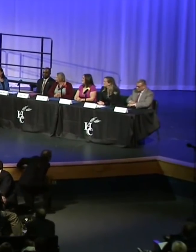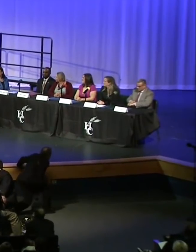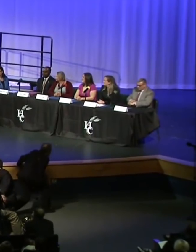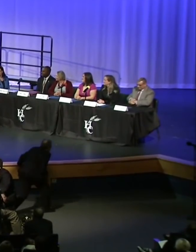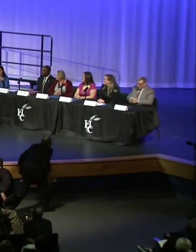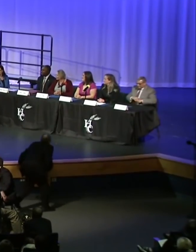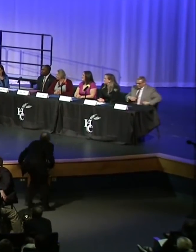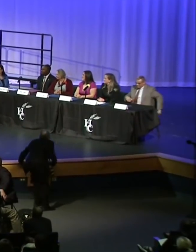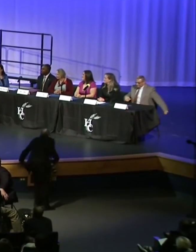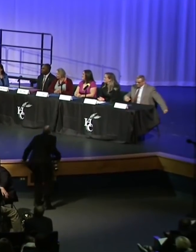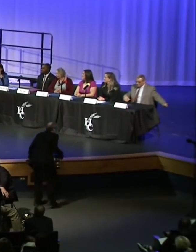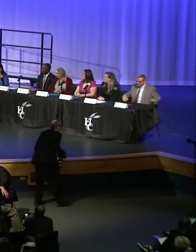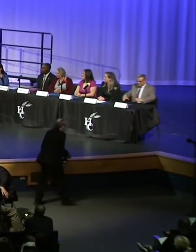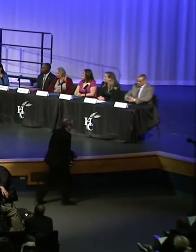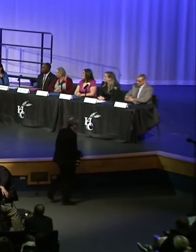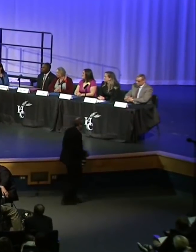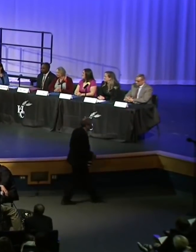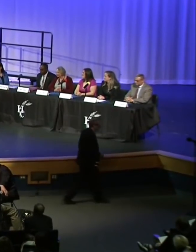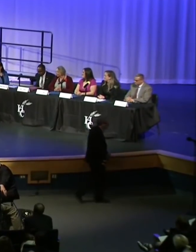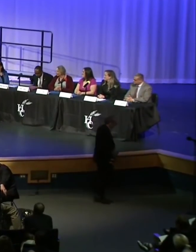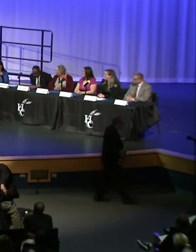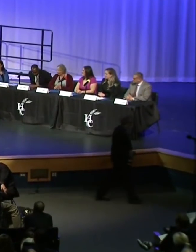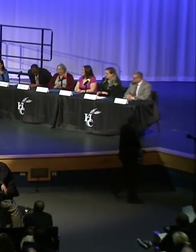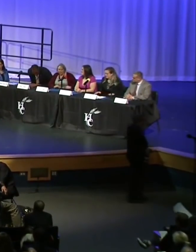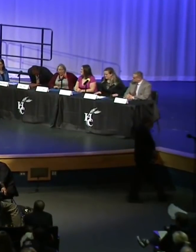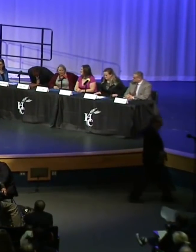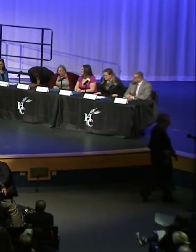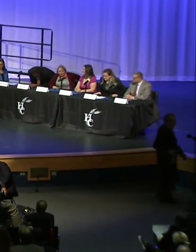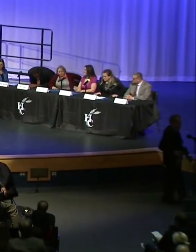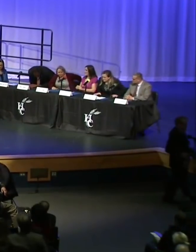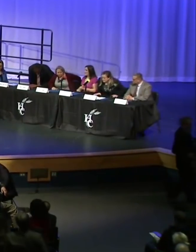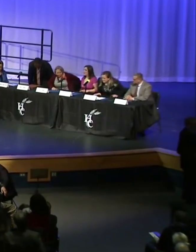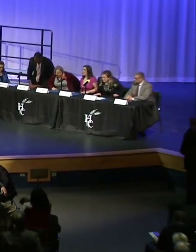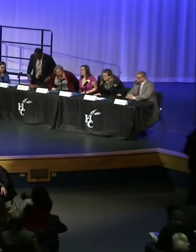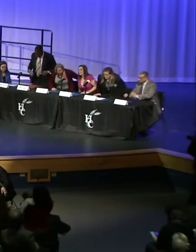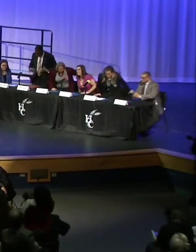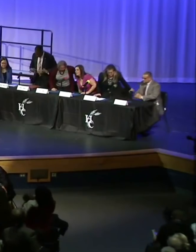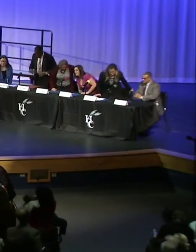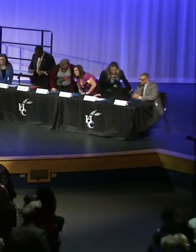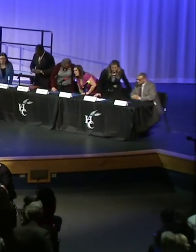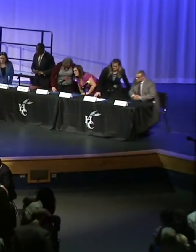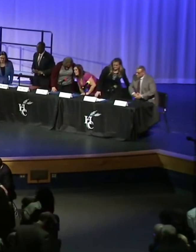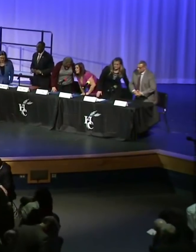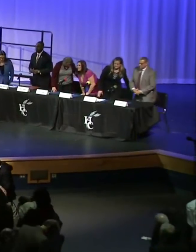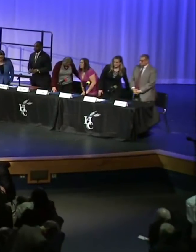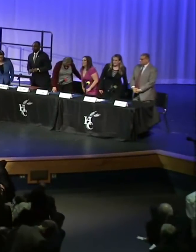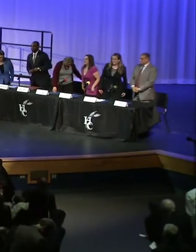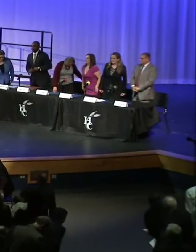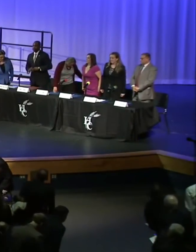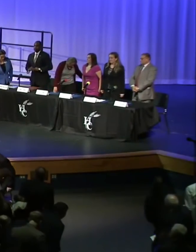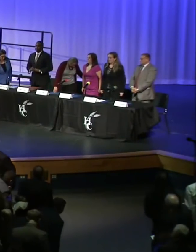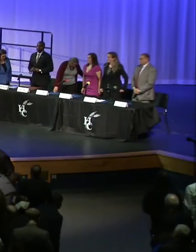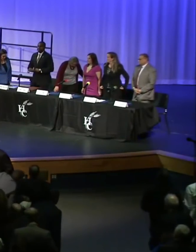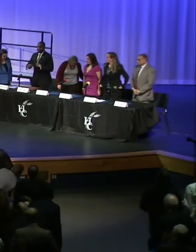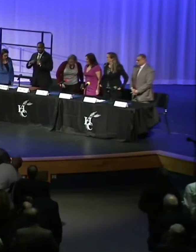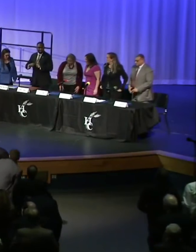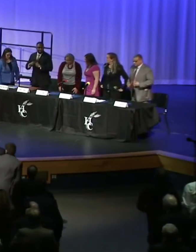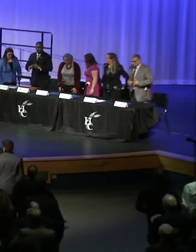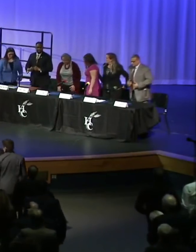Good evening. Will you please rise now in body or in spirit and hear the benediction?